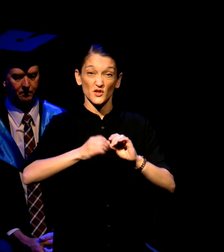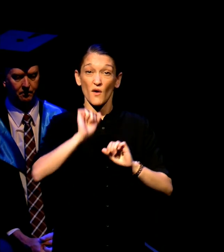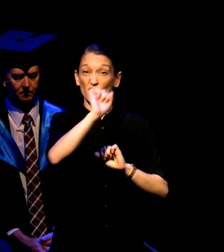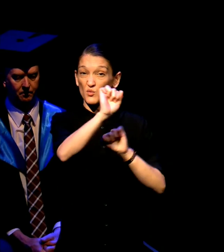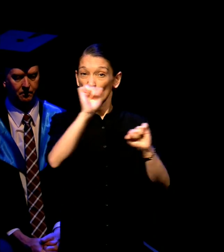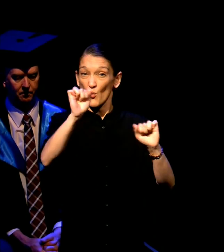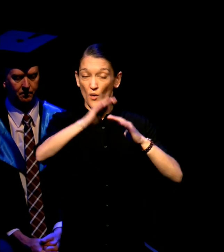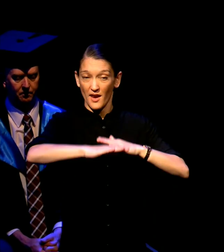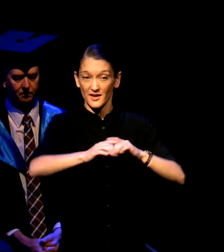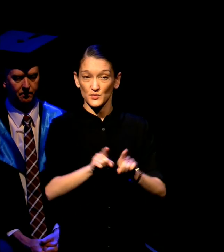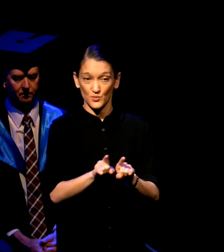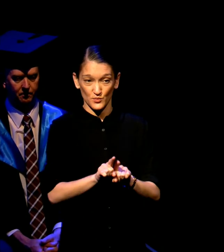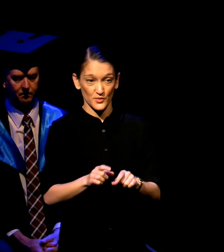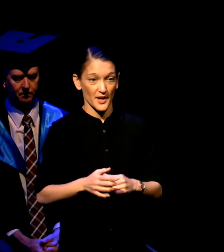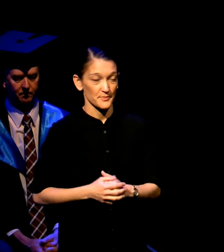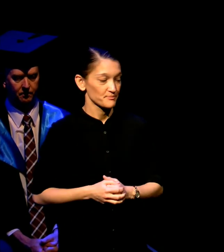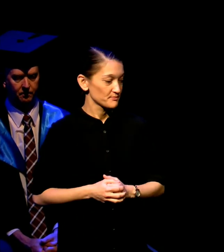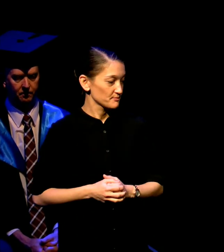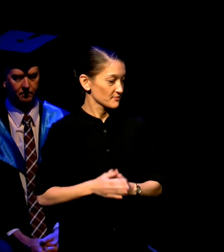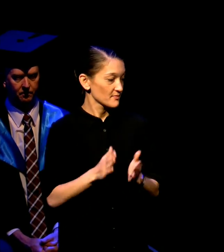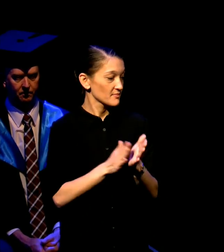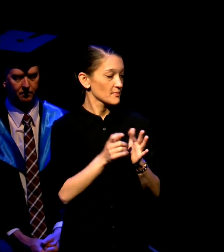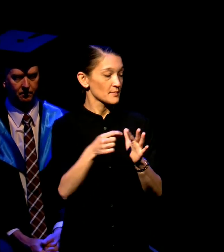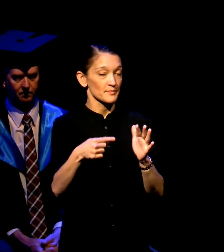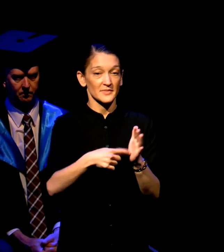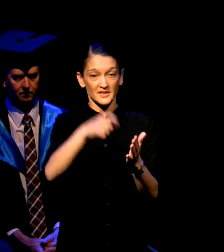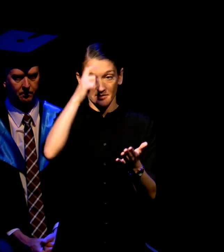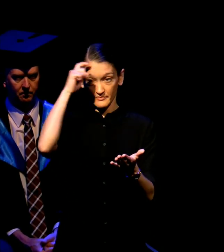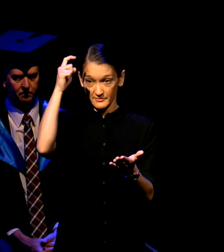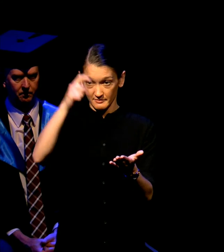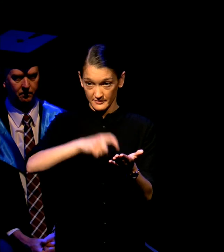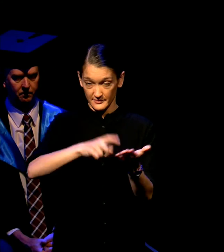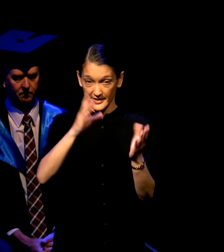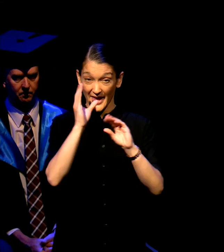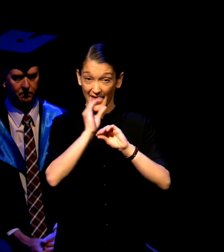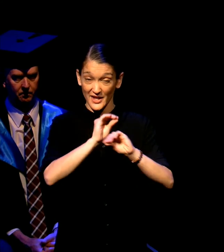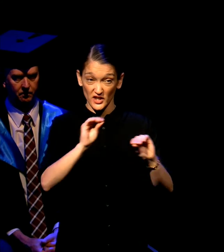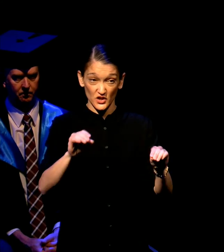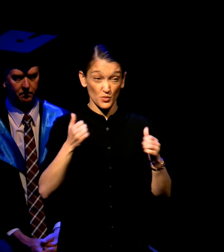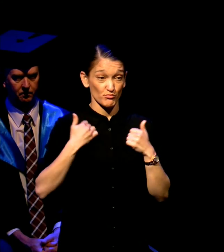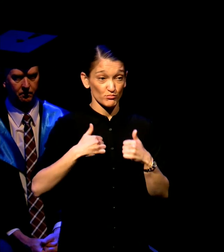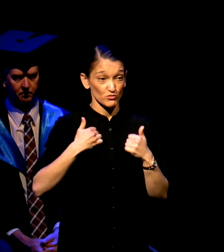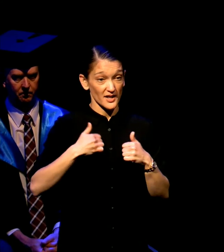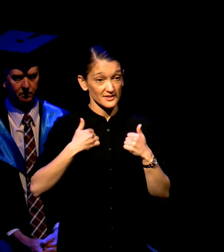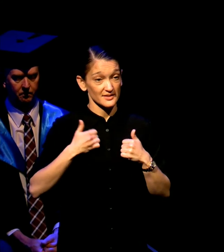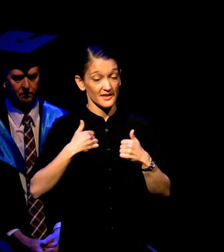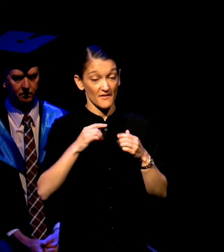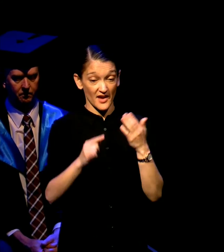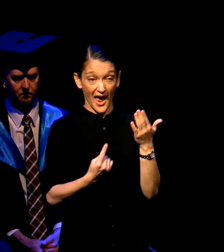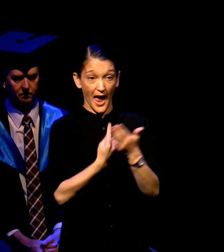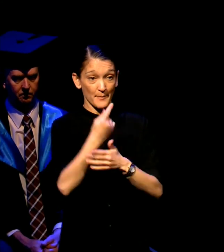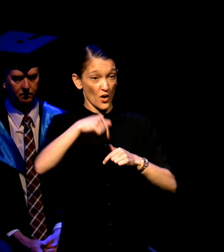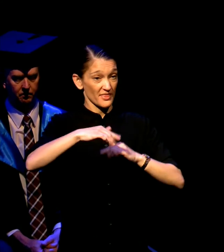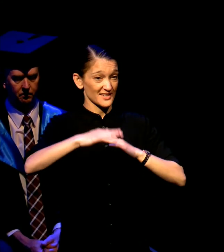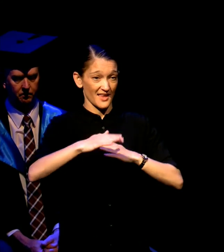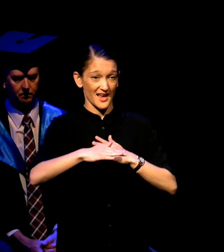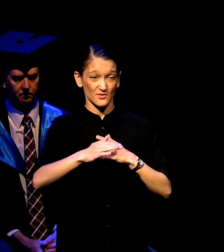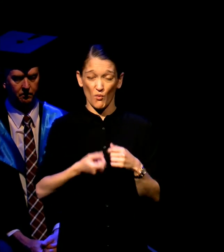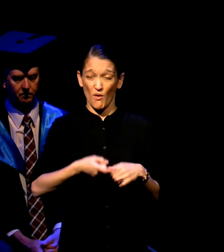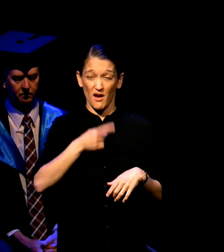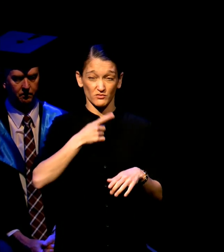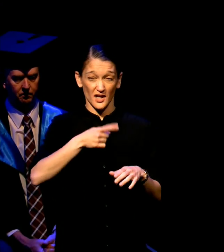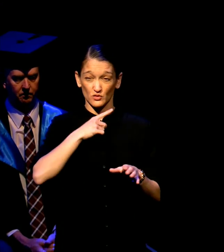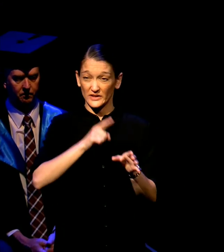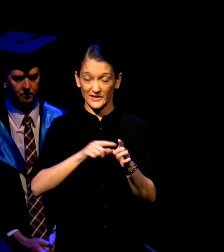us. Melbourne Polytechnic acknowledges the educational practices that have been taking place on these lands for hundreds of